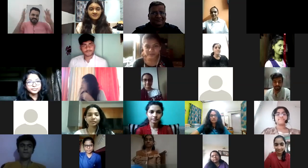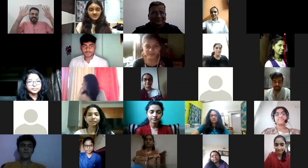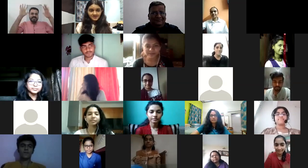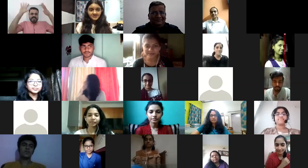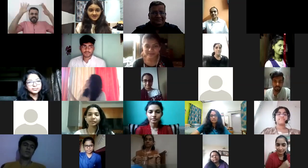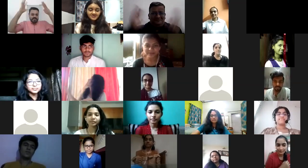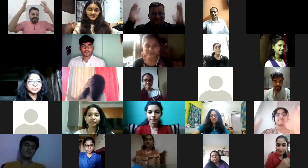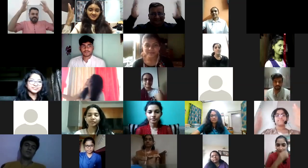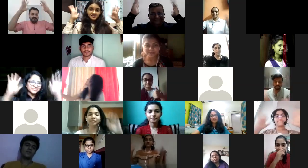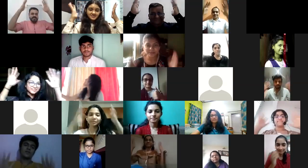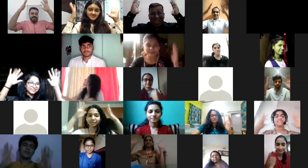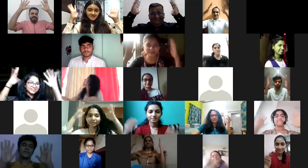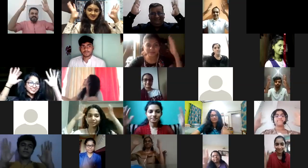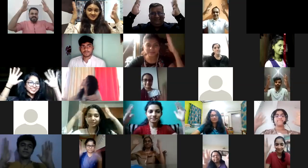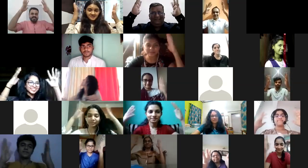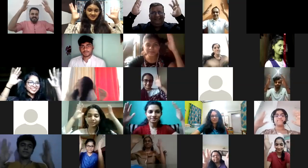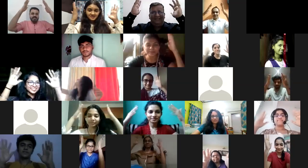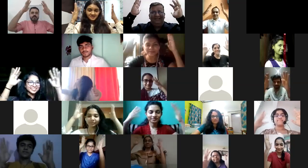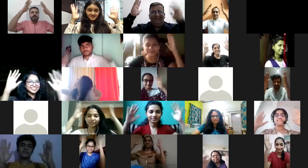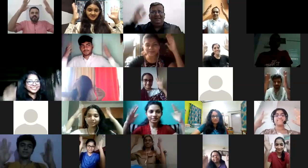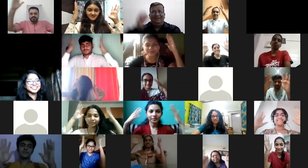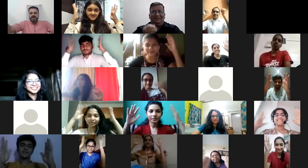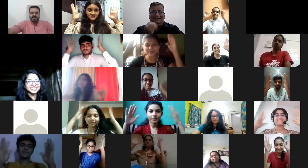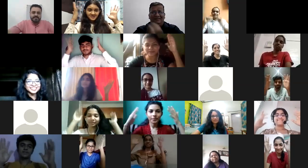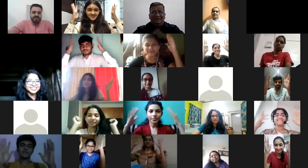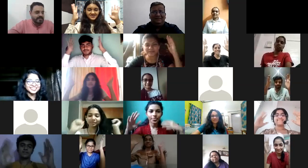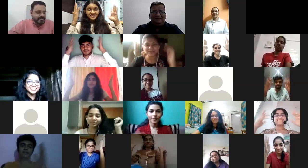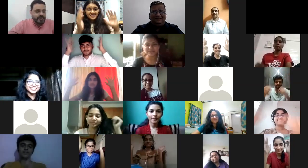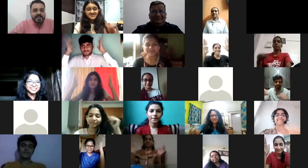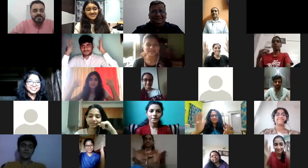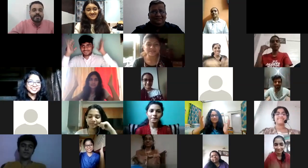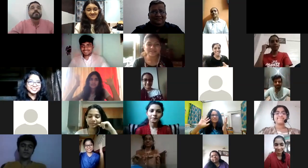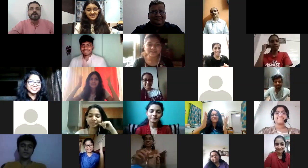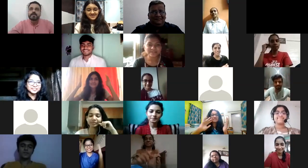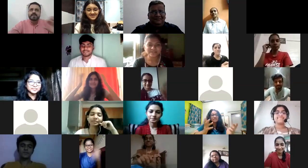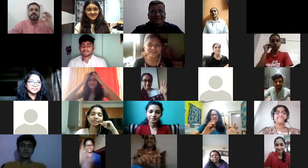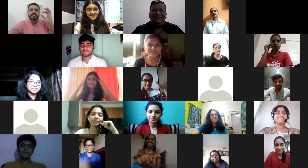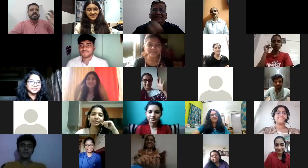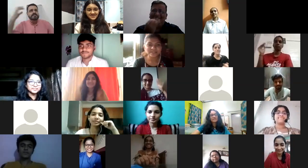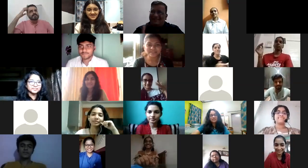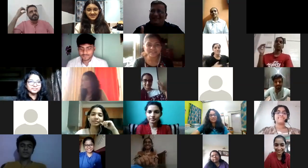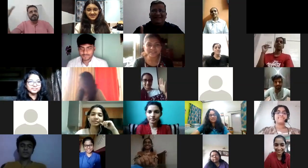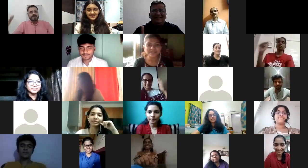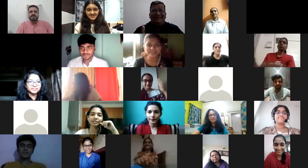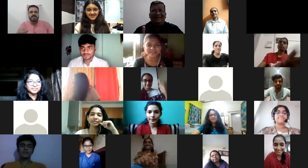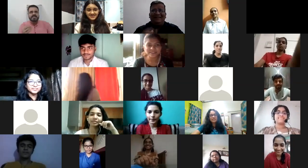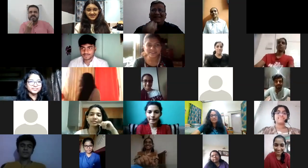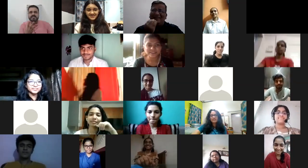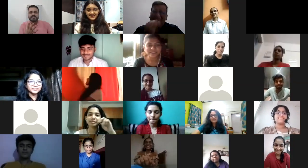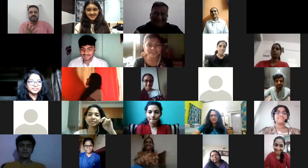Let's clap for ourselves. You're all very smart, and you're all very smart. Very easy. So